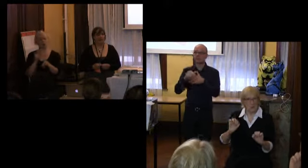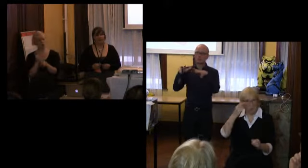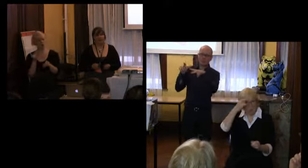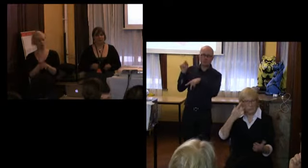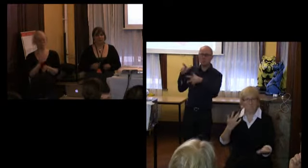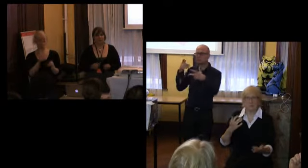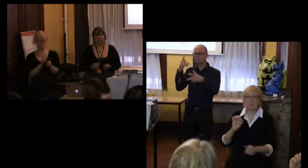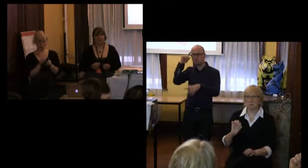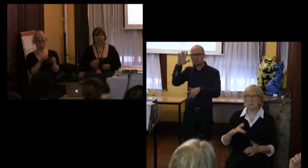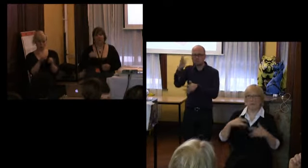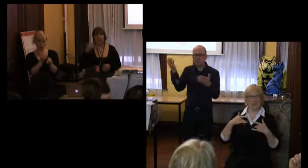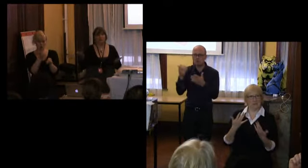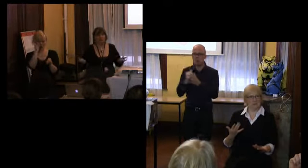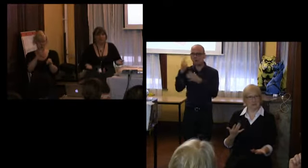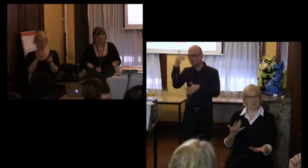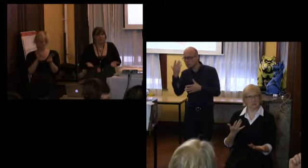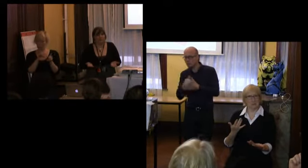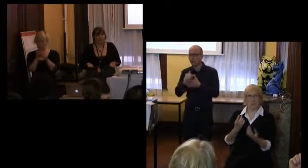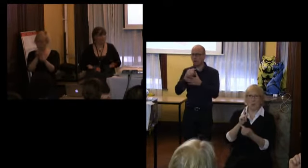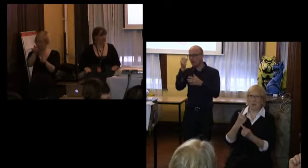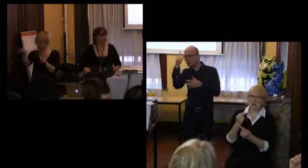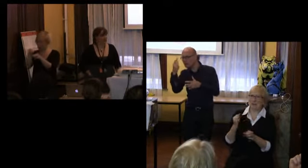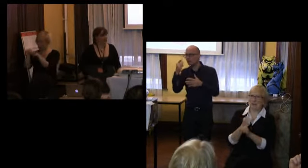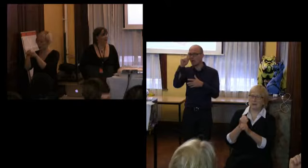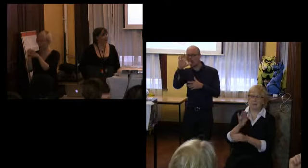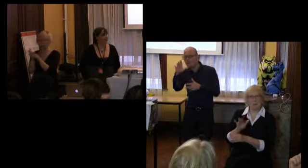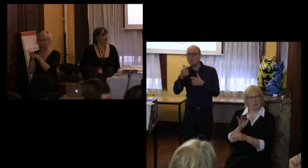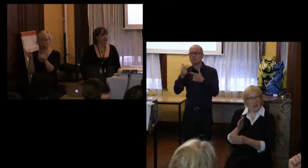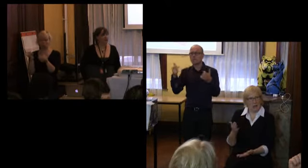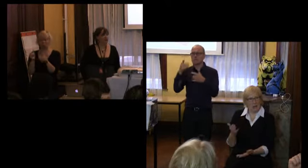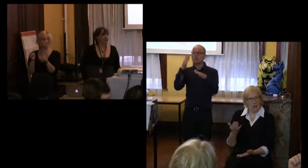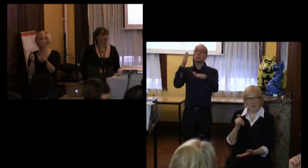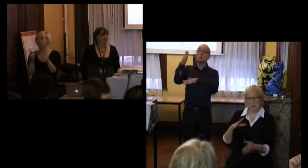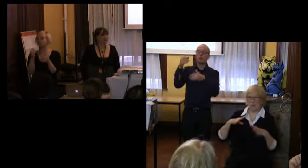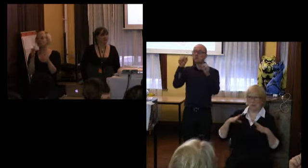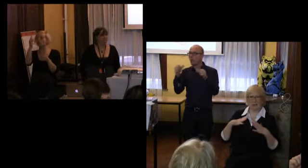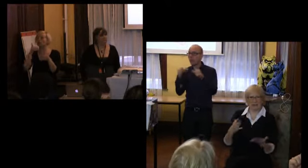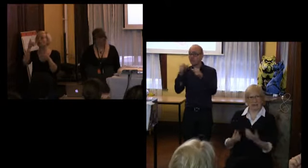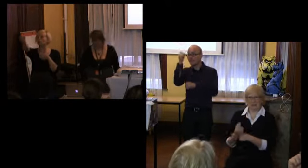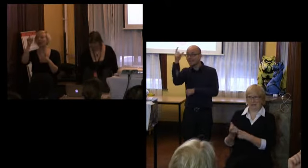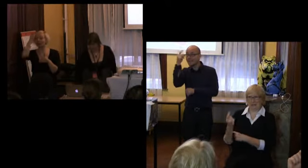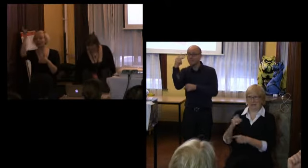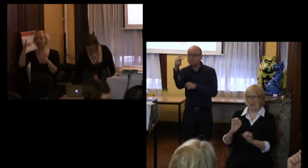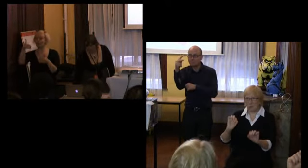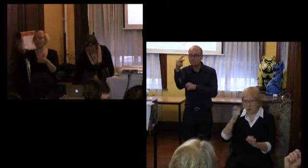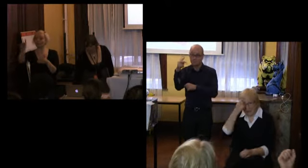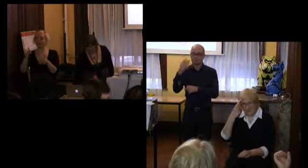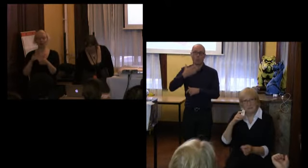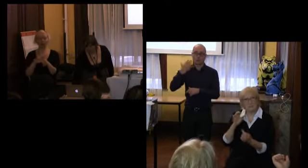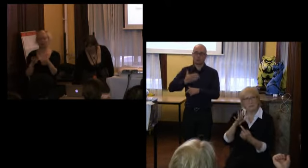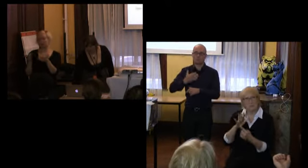it, what could be done in the future even if it's not done already, your ideas.